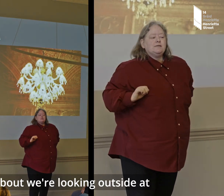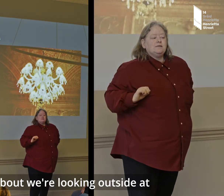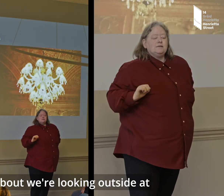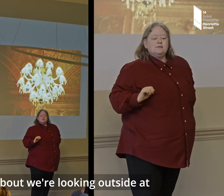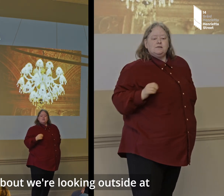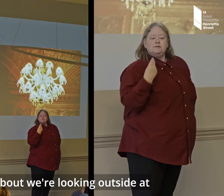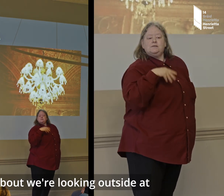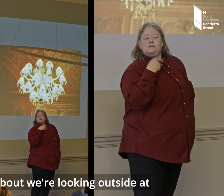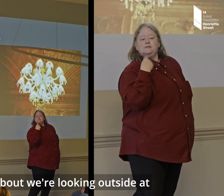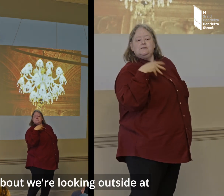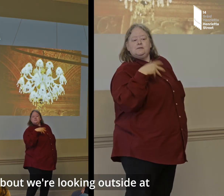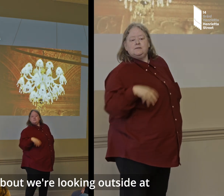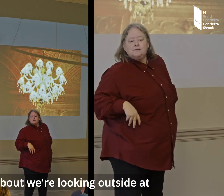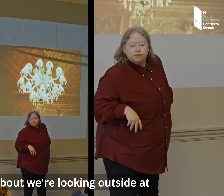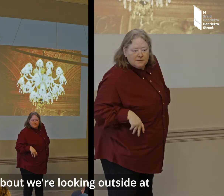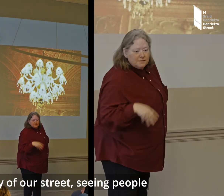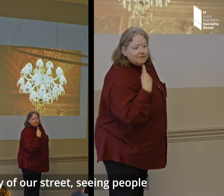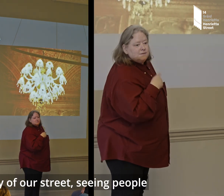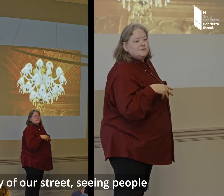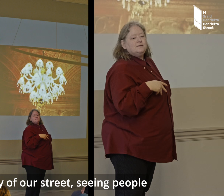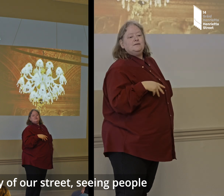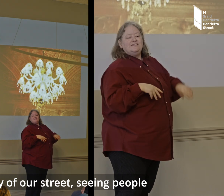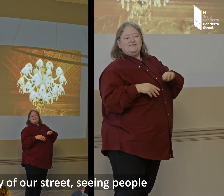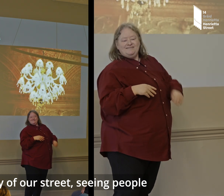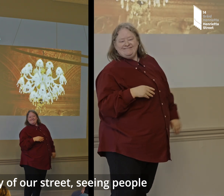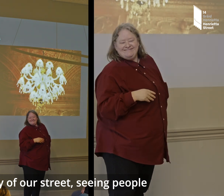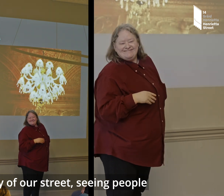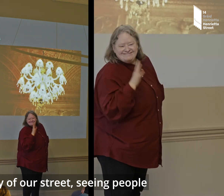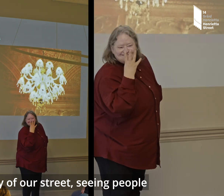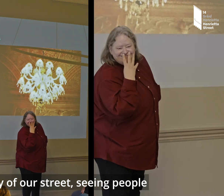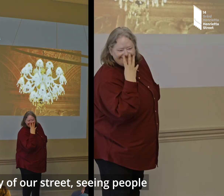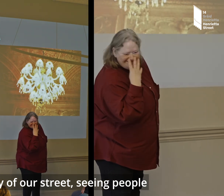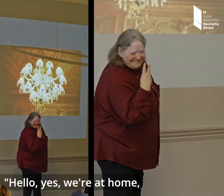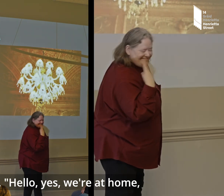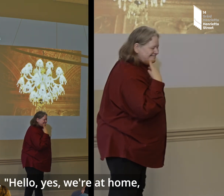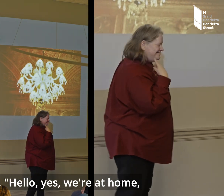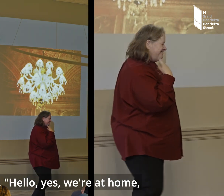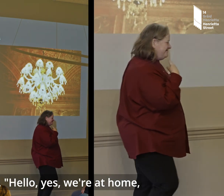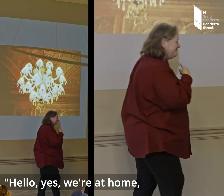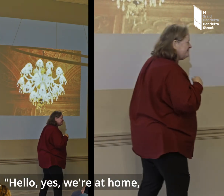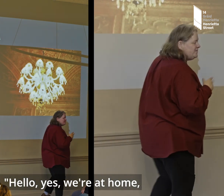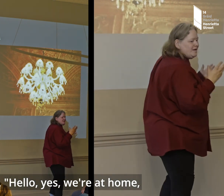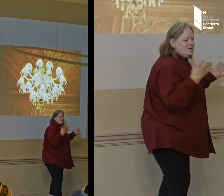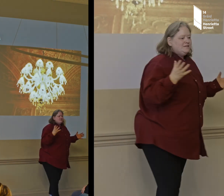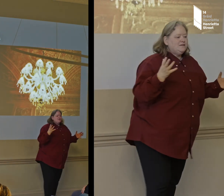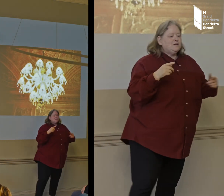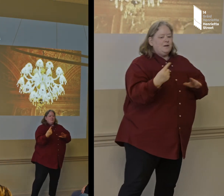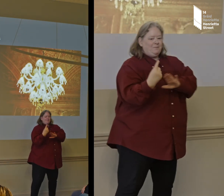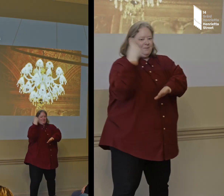about, we're looking outside at the beauty of our street, seeing people going by. Hello, yes, we're at